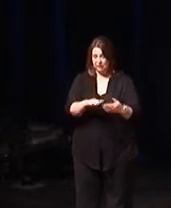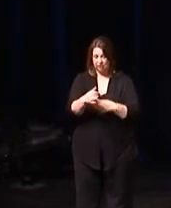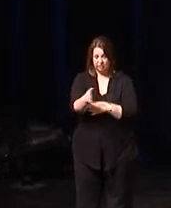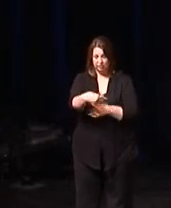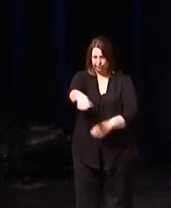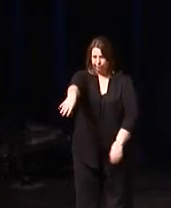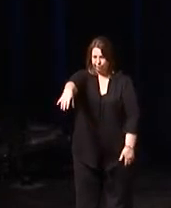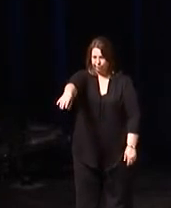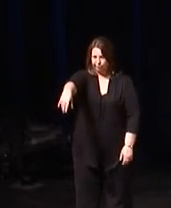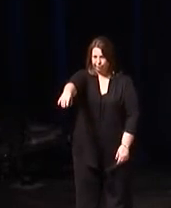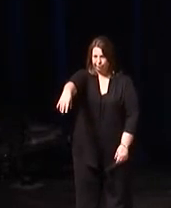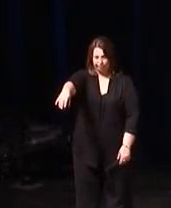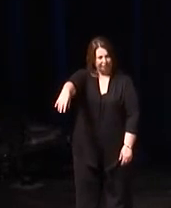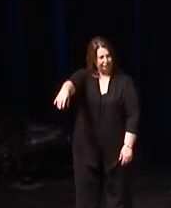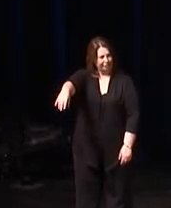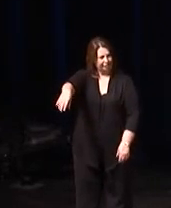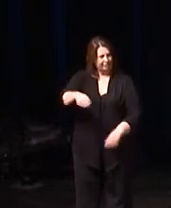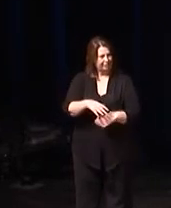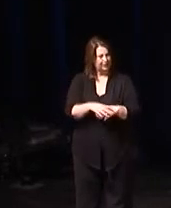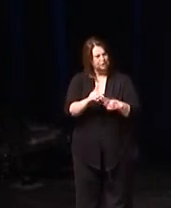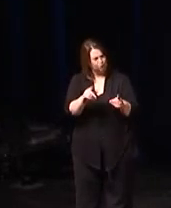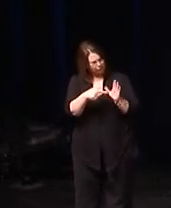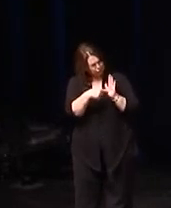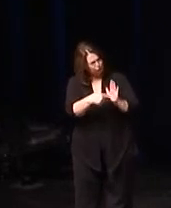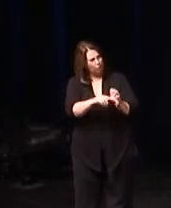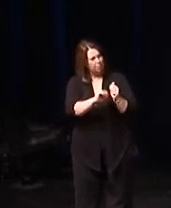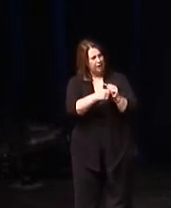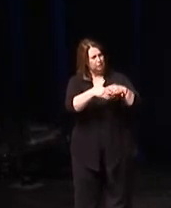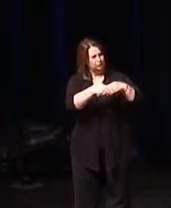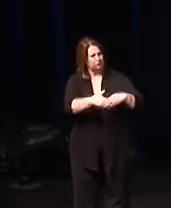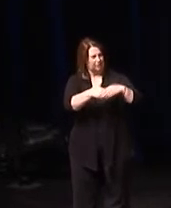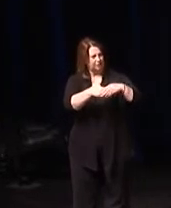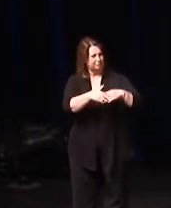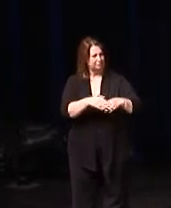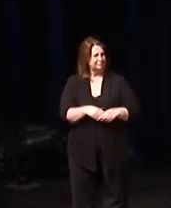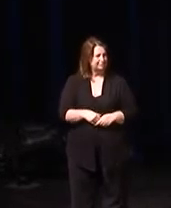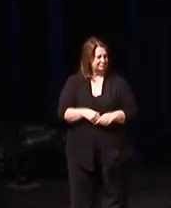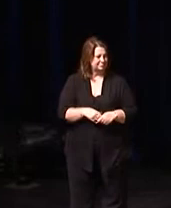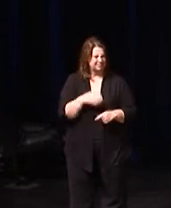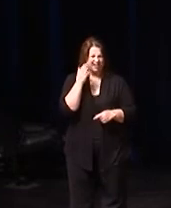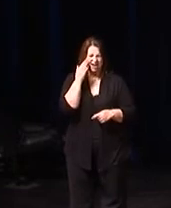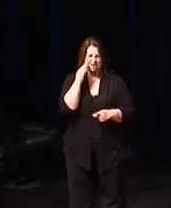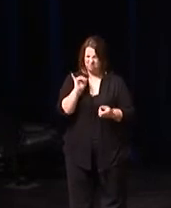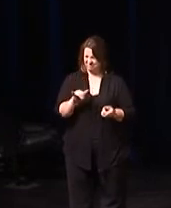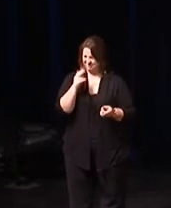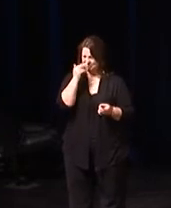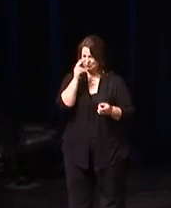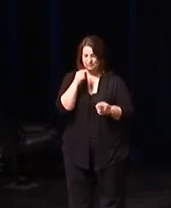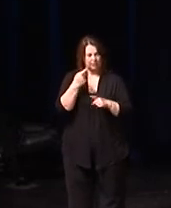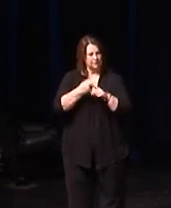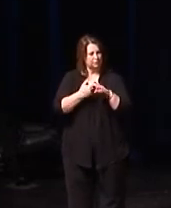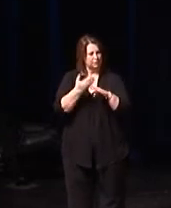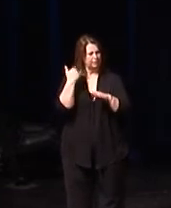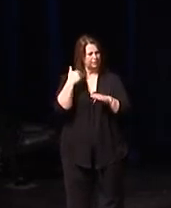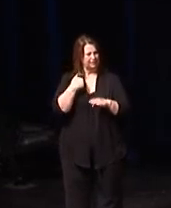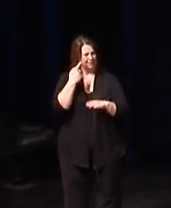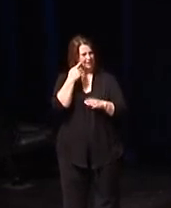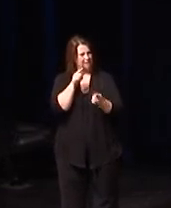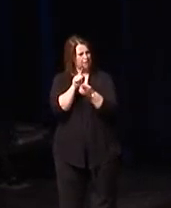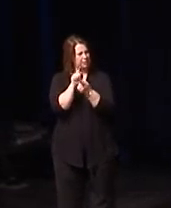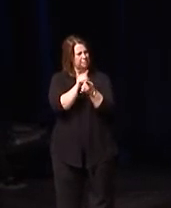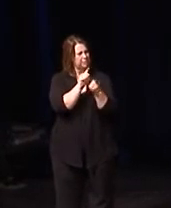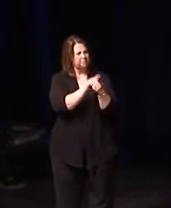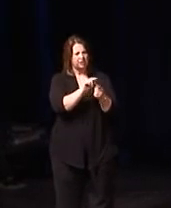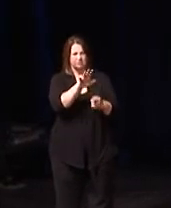left hand out there. I just take the kid's hand and I just show them how to shake hands. I don't know, just in that last month, I probably run into 5 or 6 of